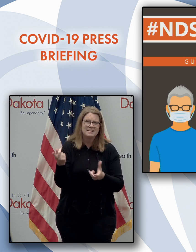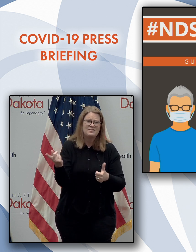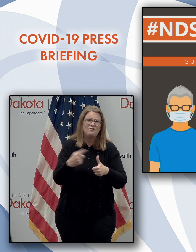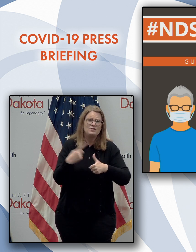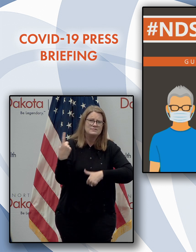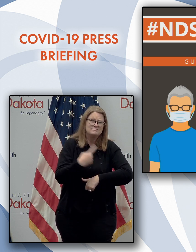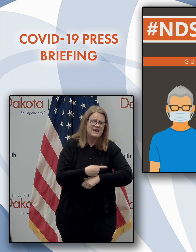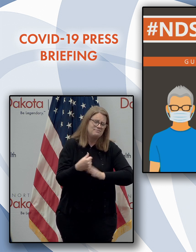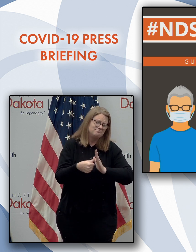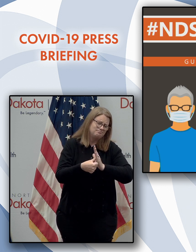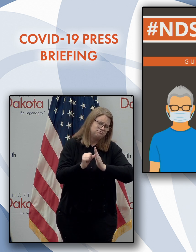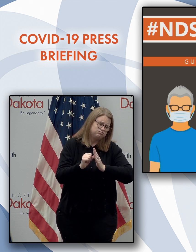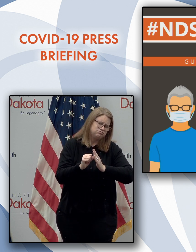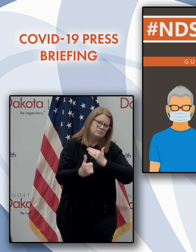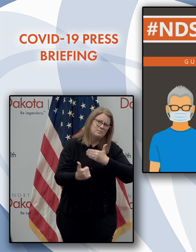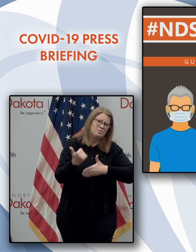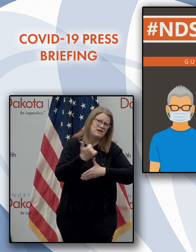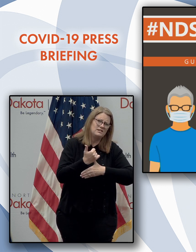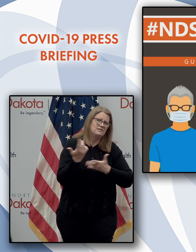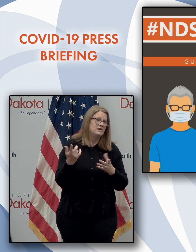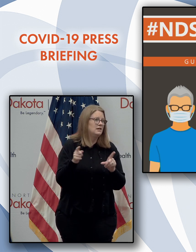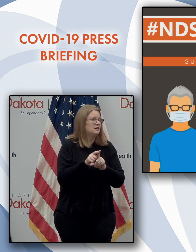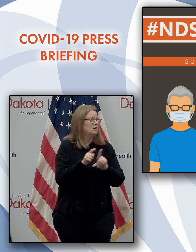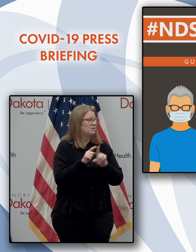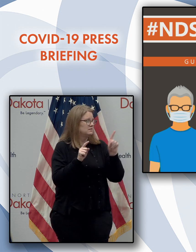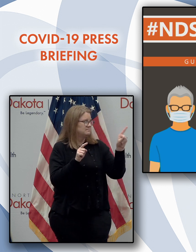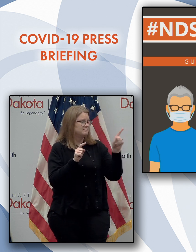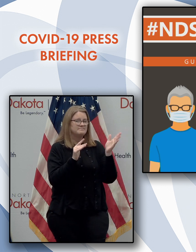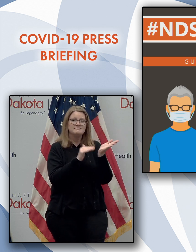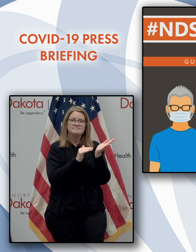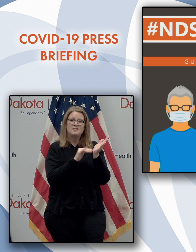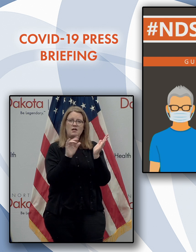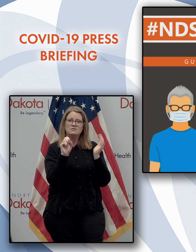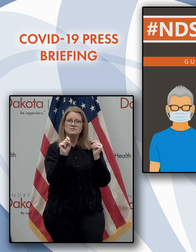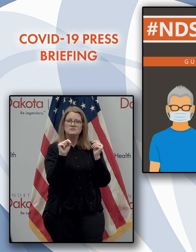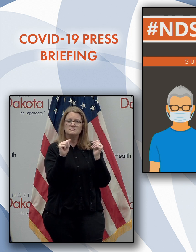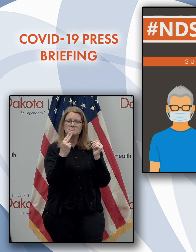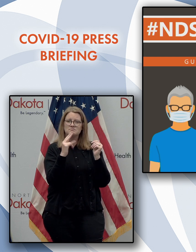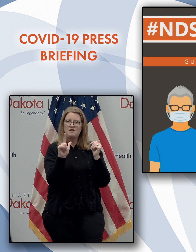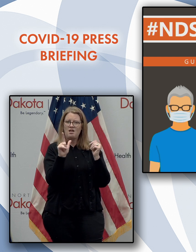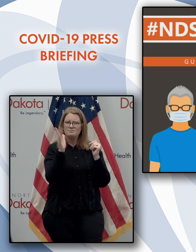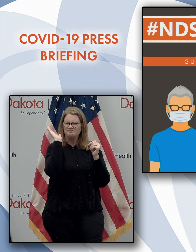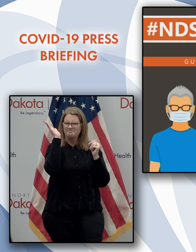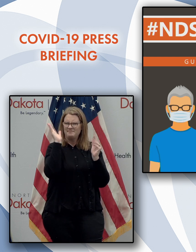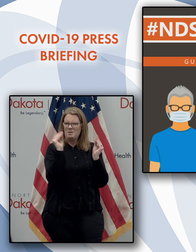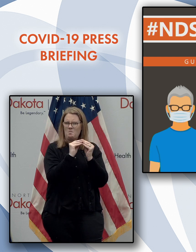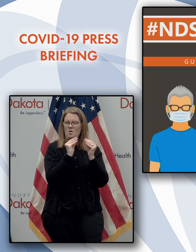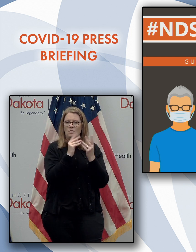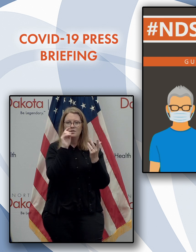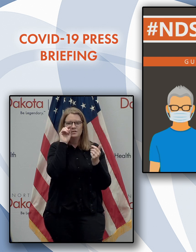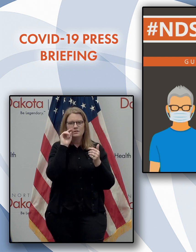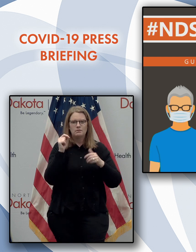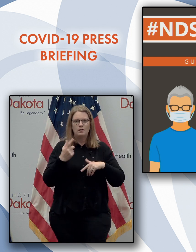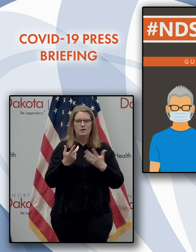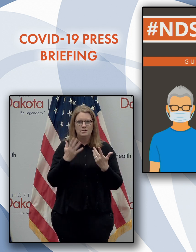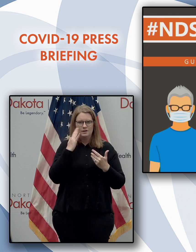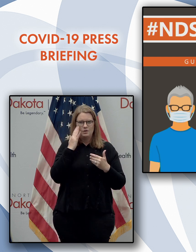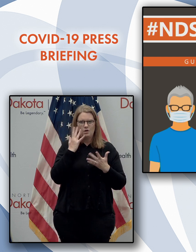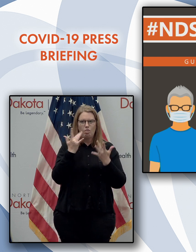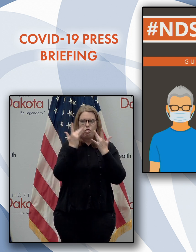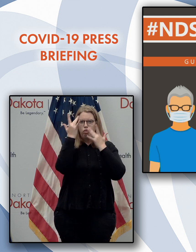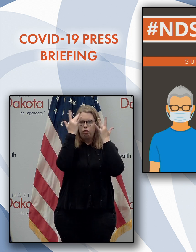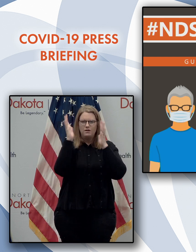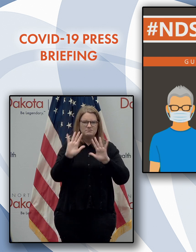days, and Dr. Stahl will be up here shortly to share more about that. But again, of course, avoid touching your face and clean and